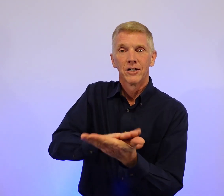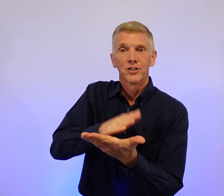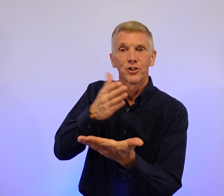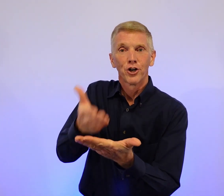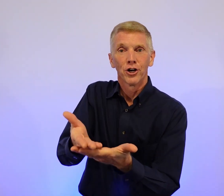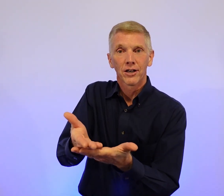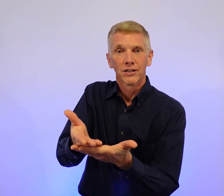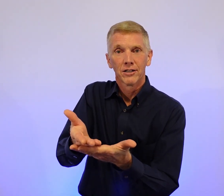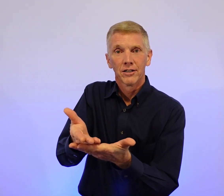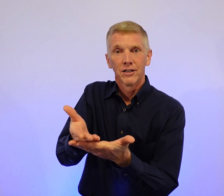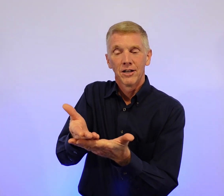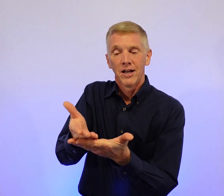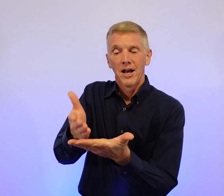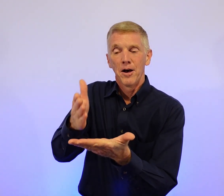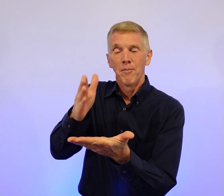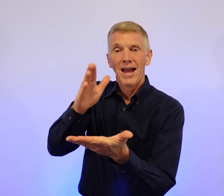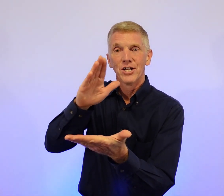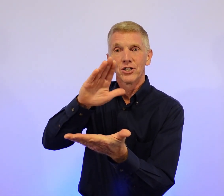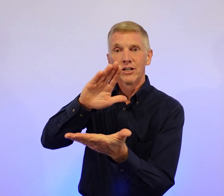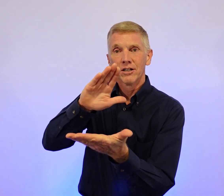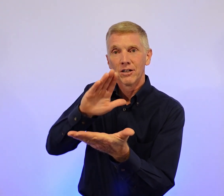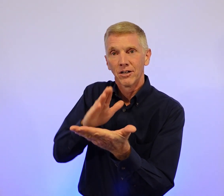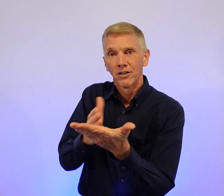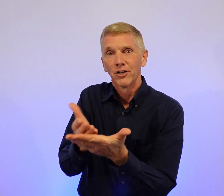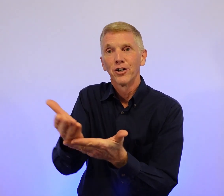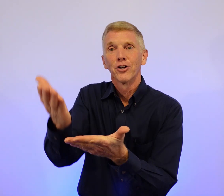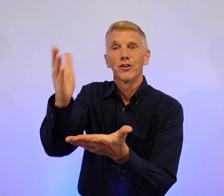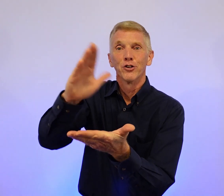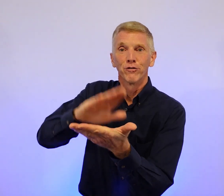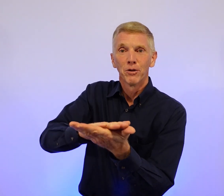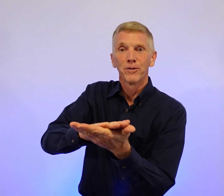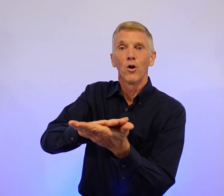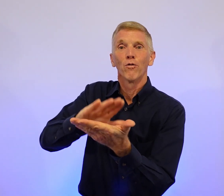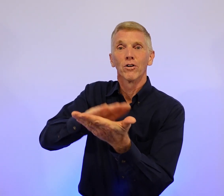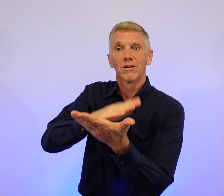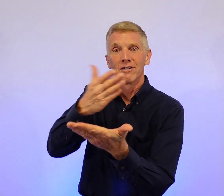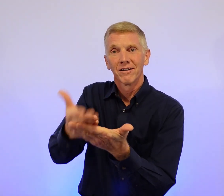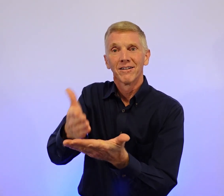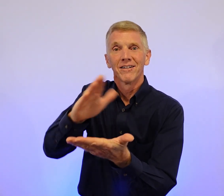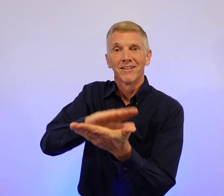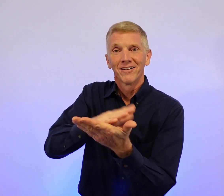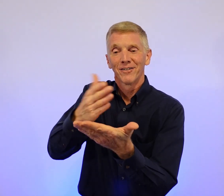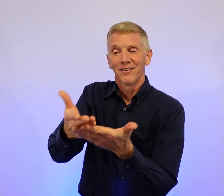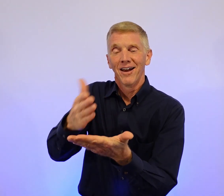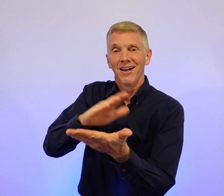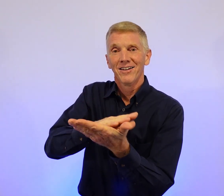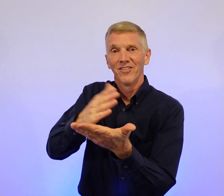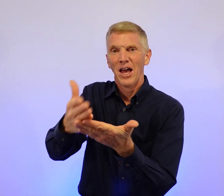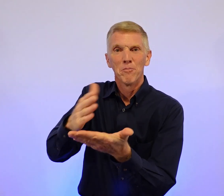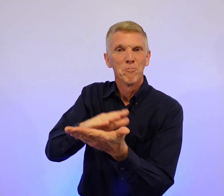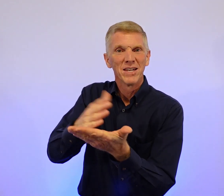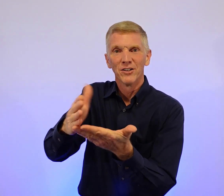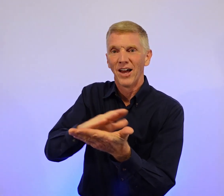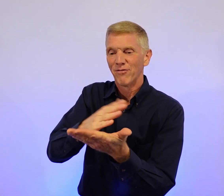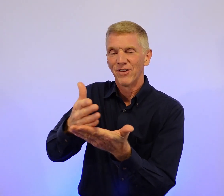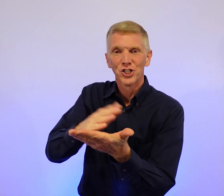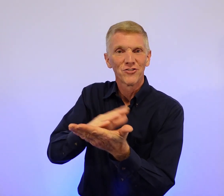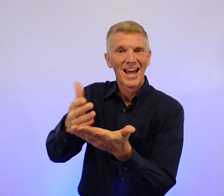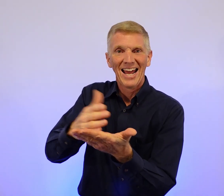To cook. Imagine you're flipping over, okay, that meal, that fish, that